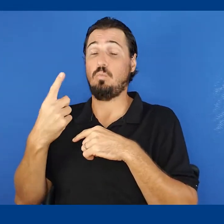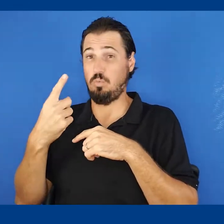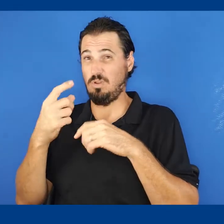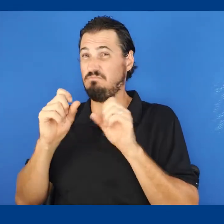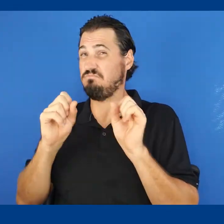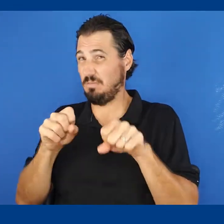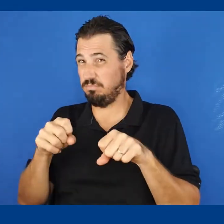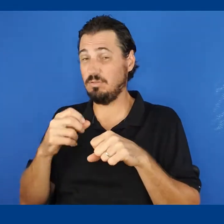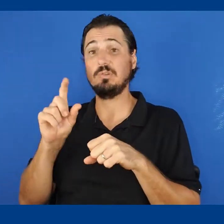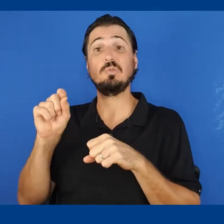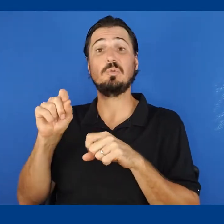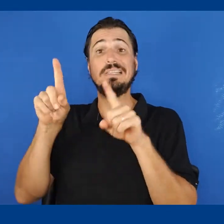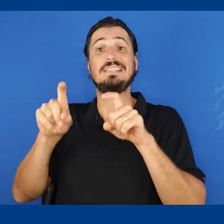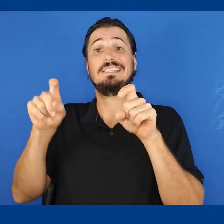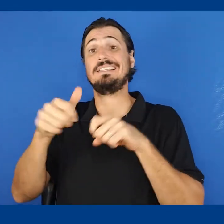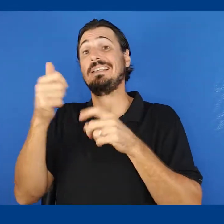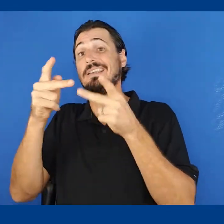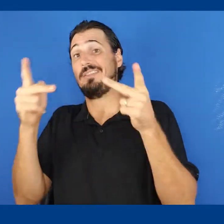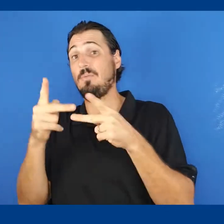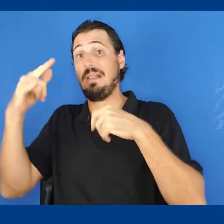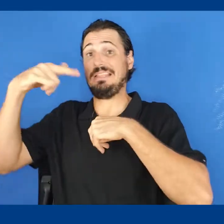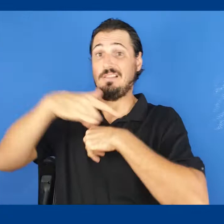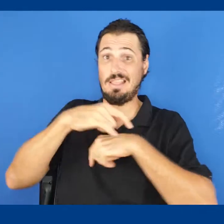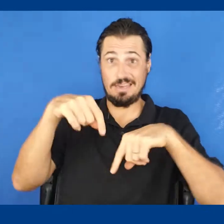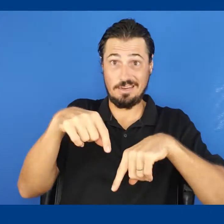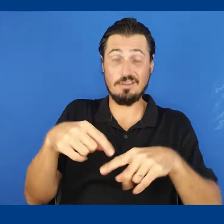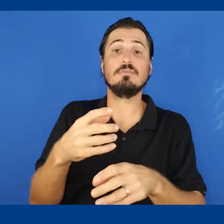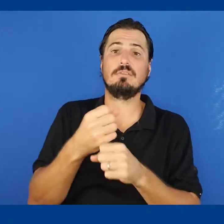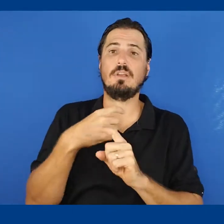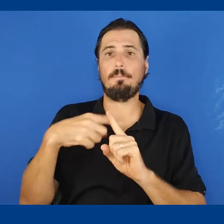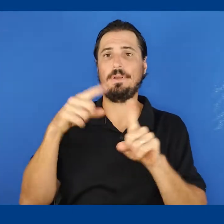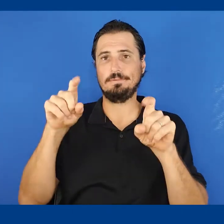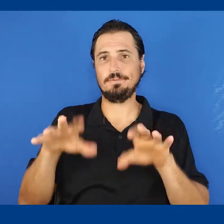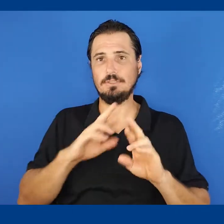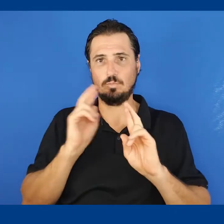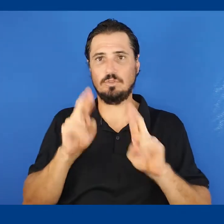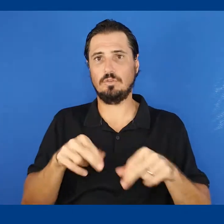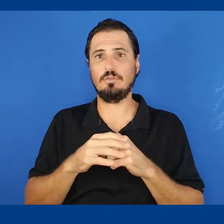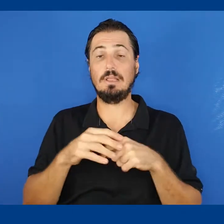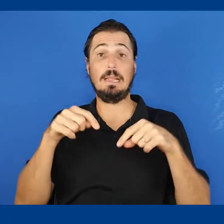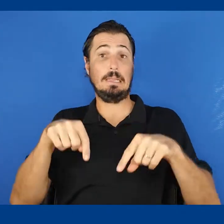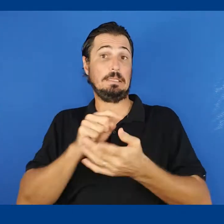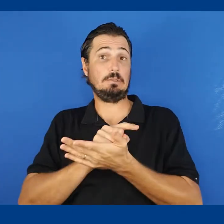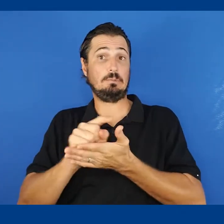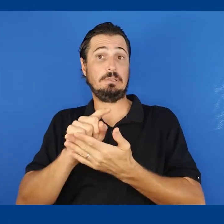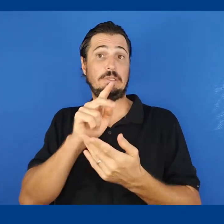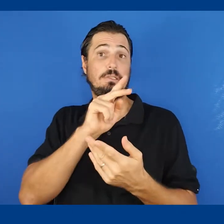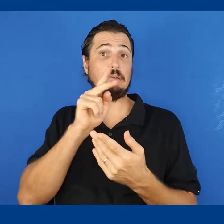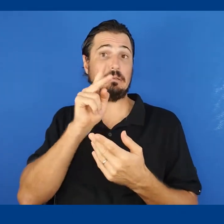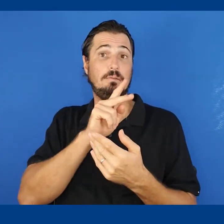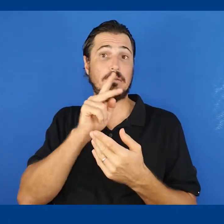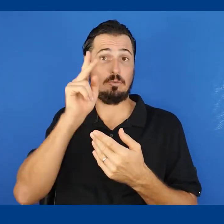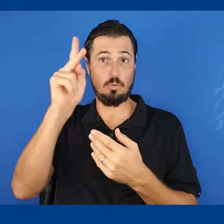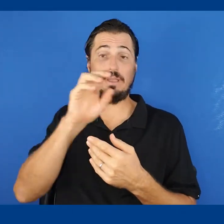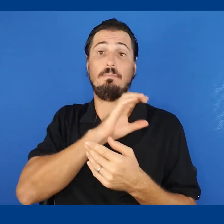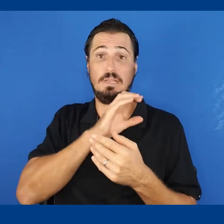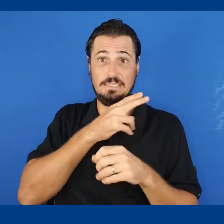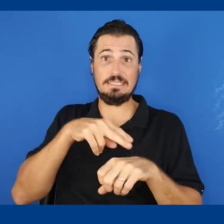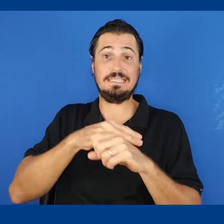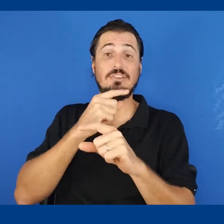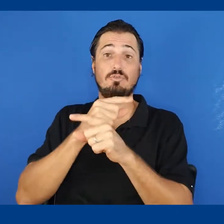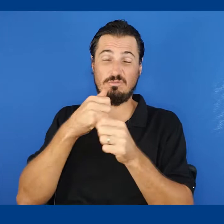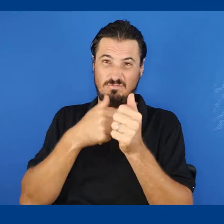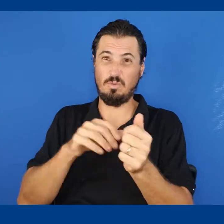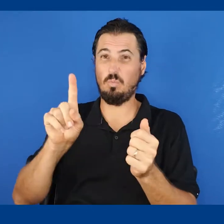tested elsewhere but reported after arrival on island. All this week, Kauai Police and the National Guard have been tracking more than